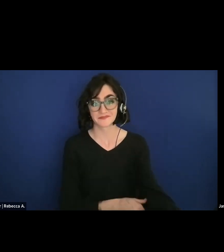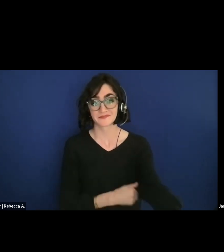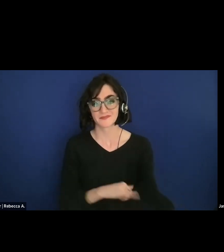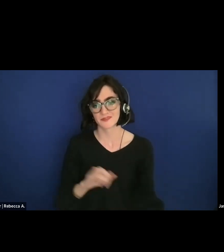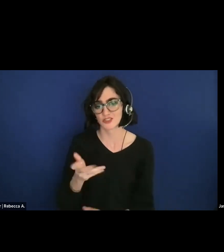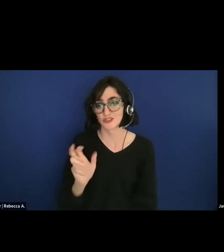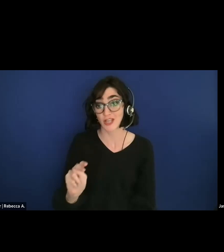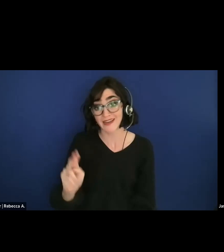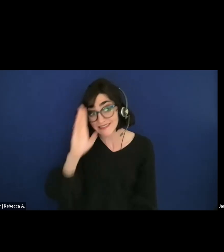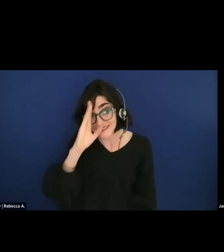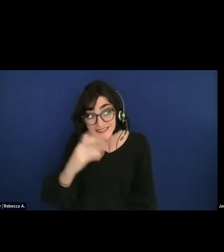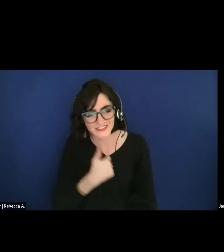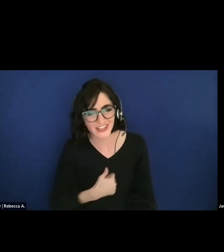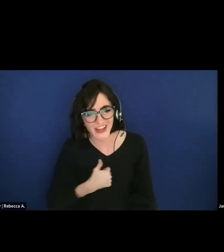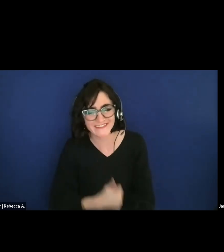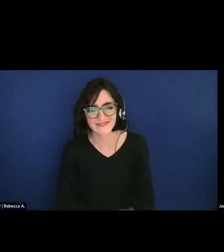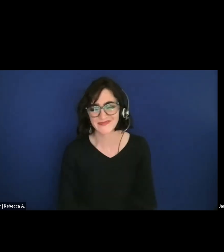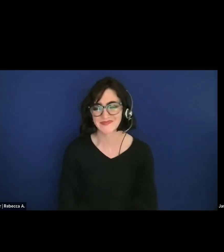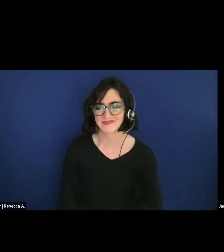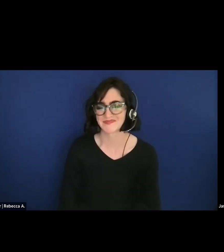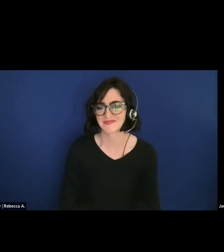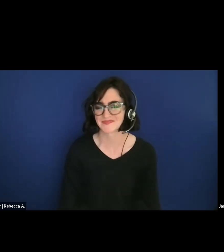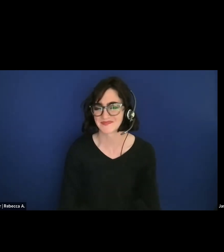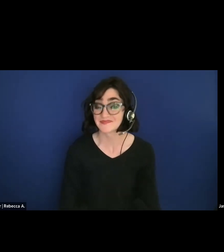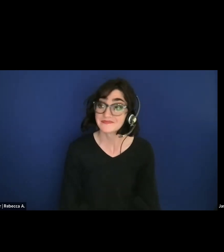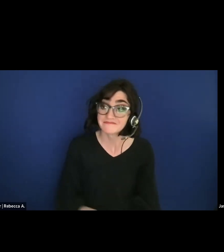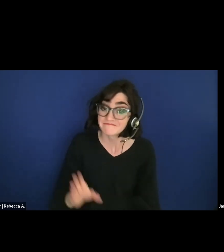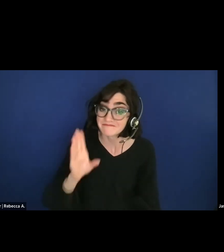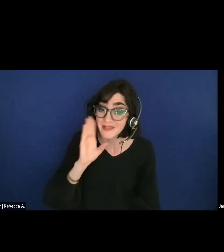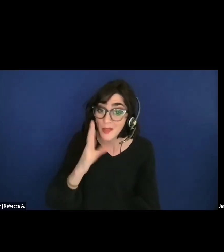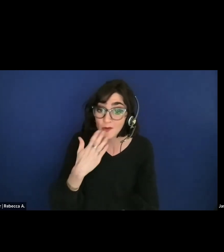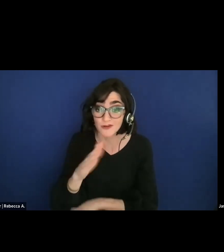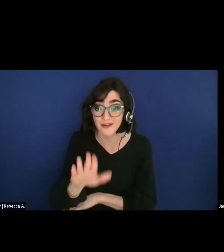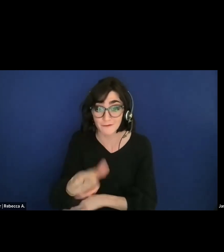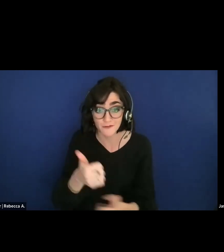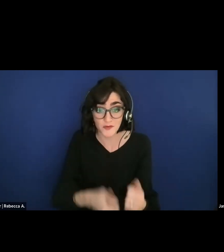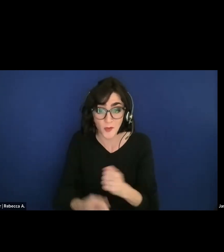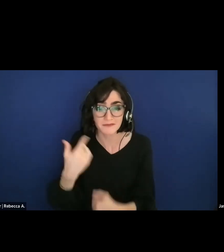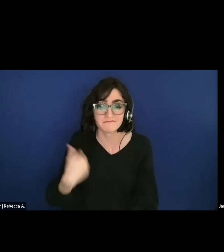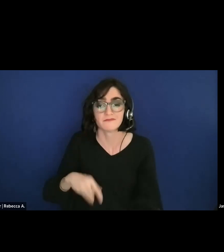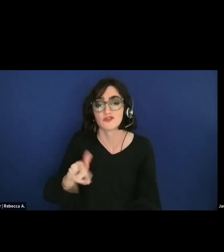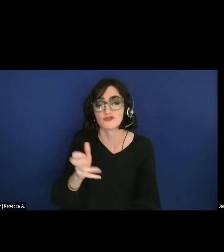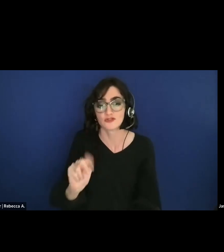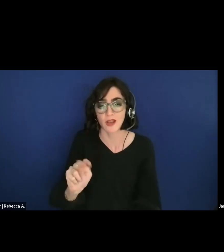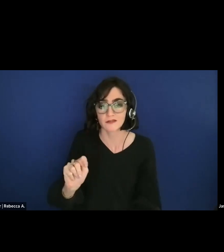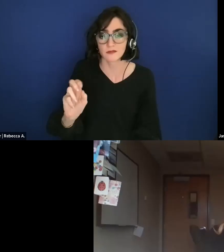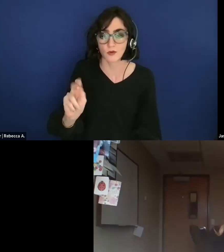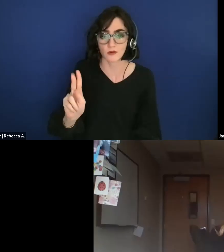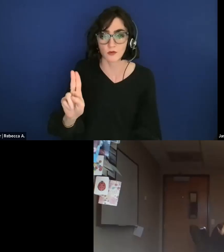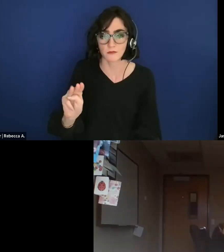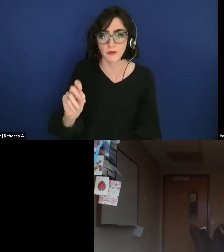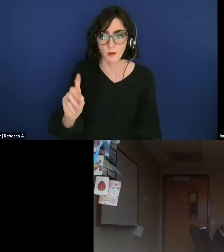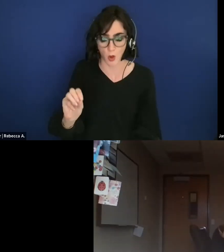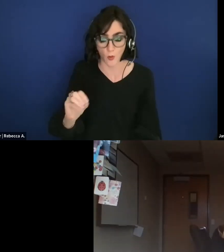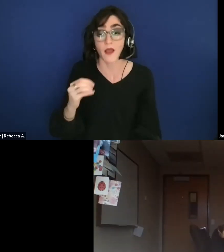No, don't apologize. Thanks so much for doing this, Jan. Good afternoon. I'm Jan Tokumoto, Chief Operating Officer for the